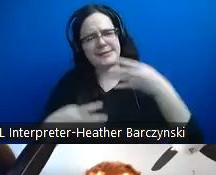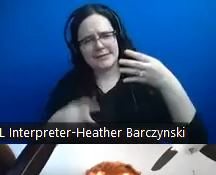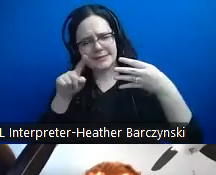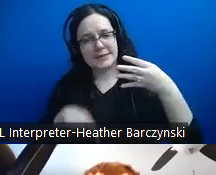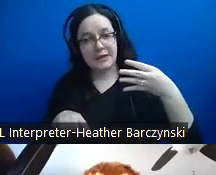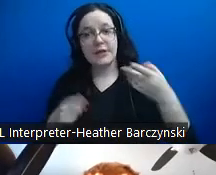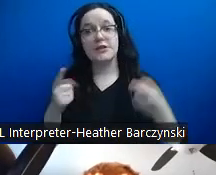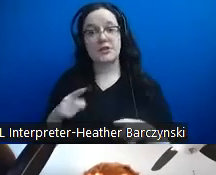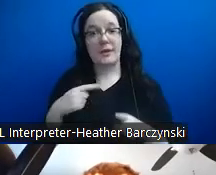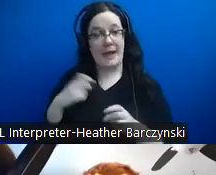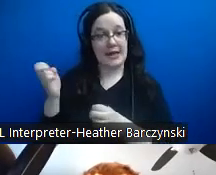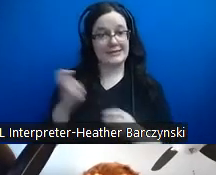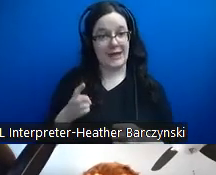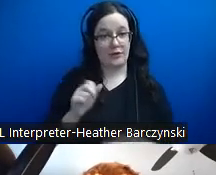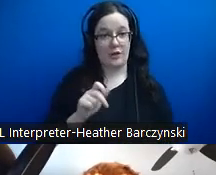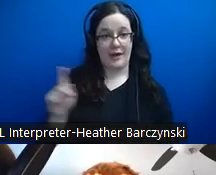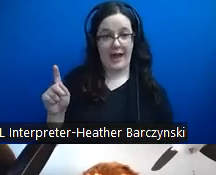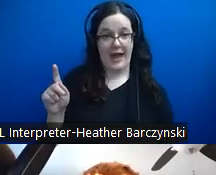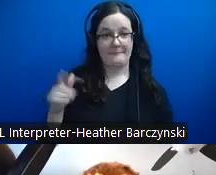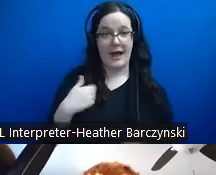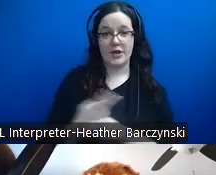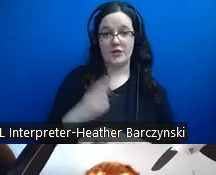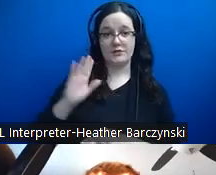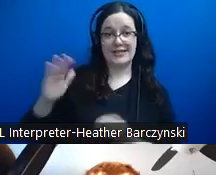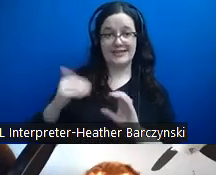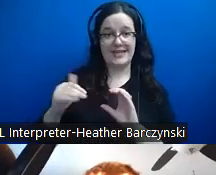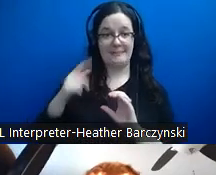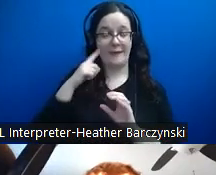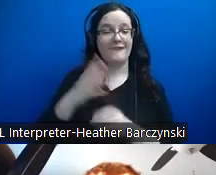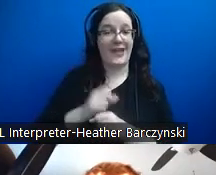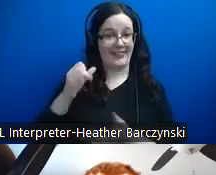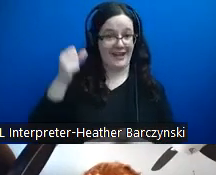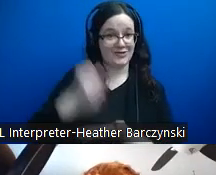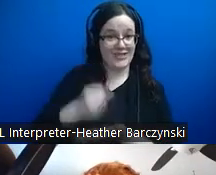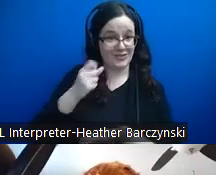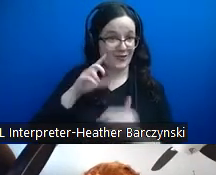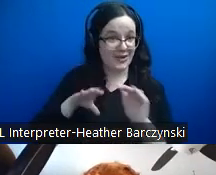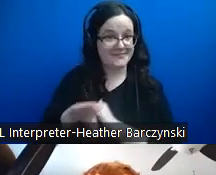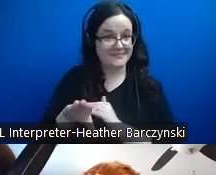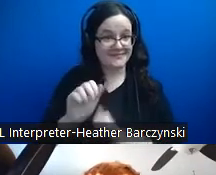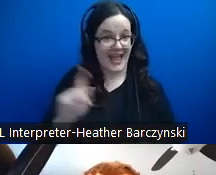up downloading the app, and then I used his email to get the credentials. And then that's when I saw